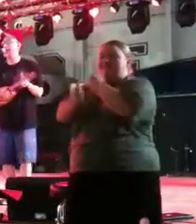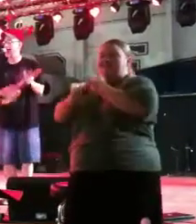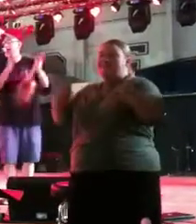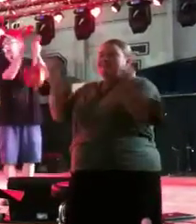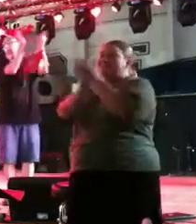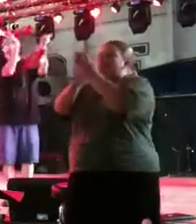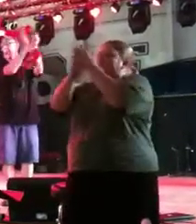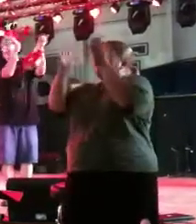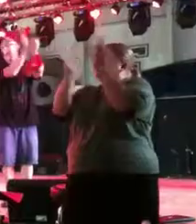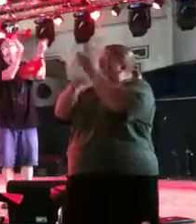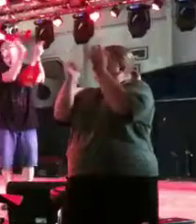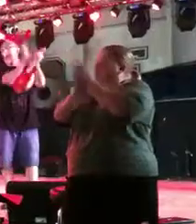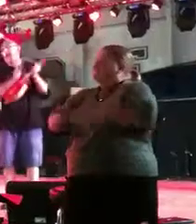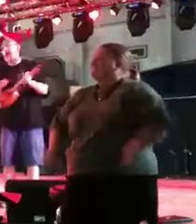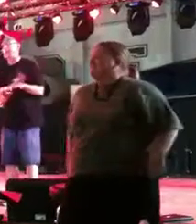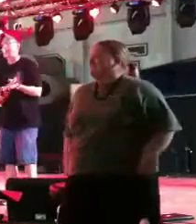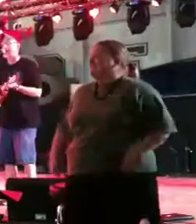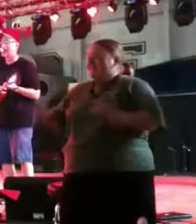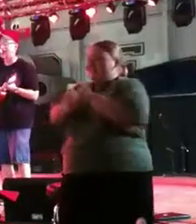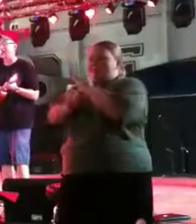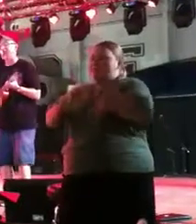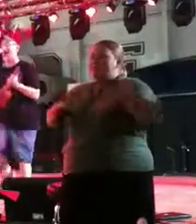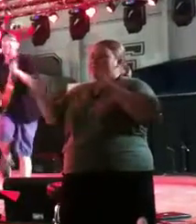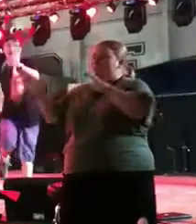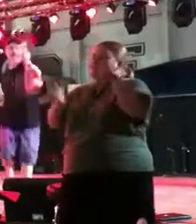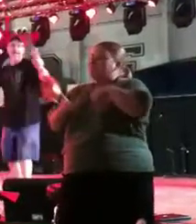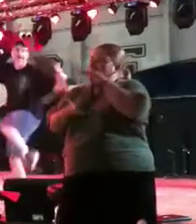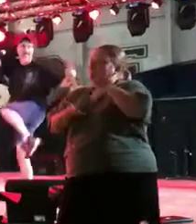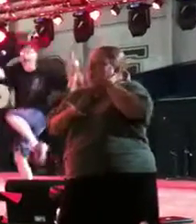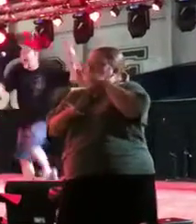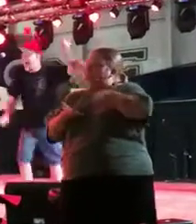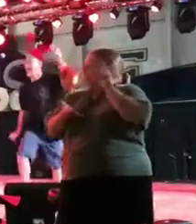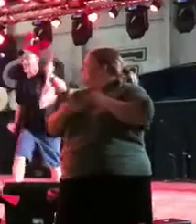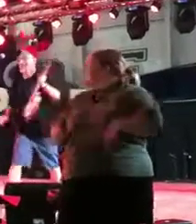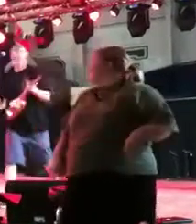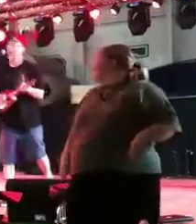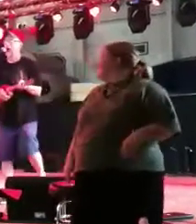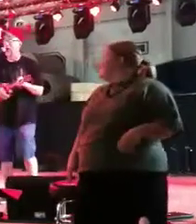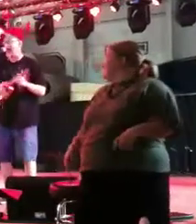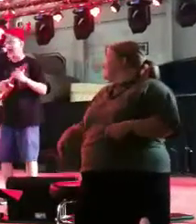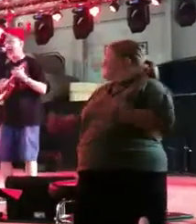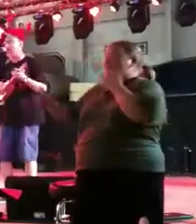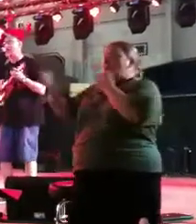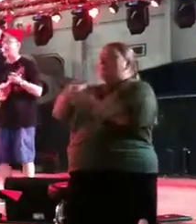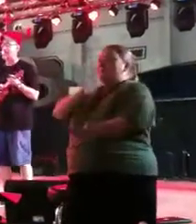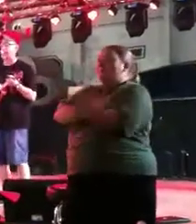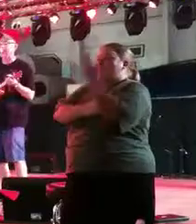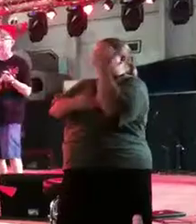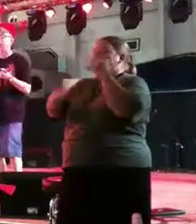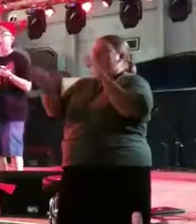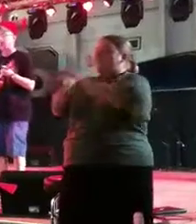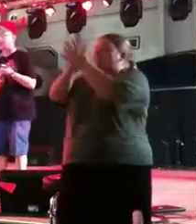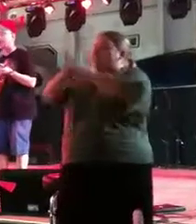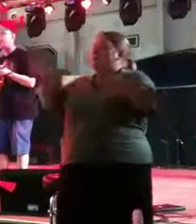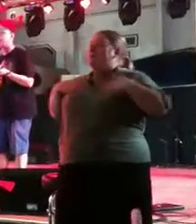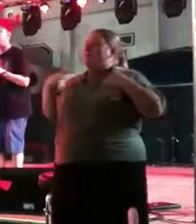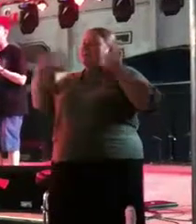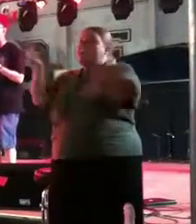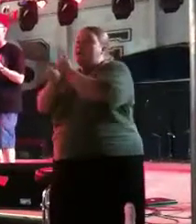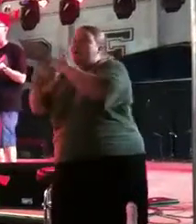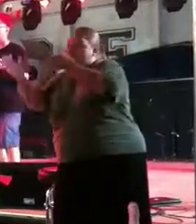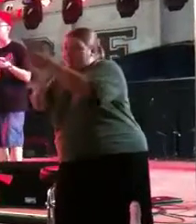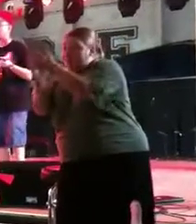Everybody clap your hands. Clap, clap, clap, clap. Everybody do a dance. Come on and get happy. Okay, so we're gonna say everybody clap your